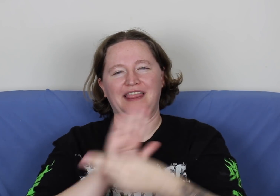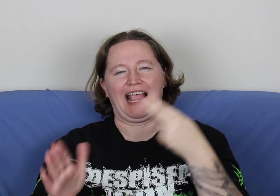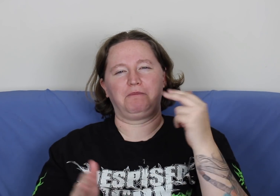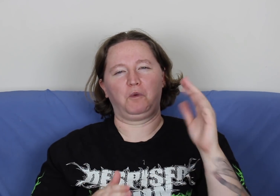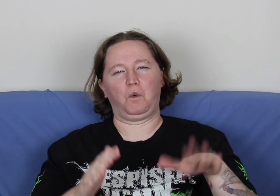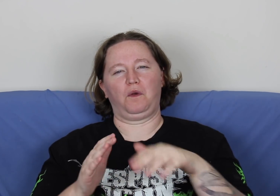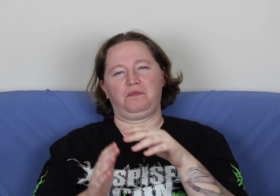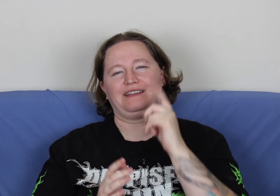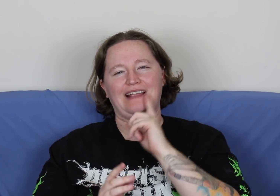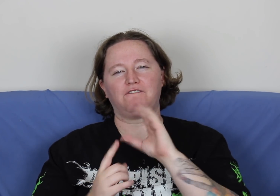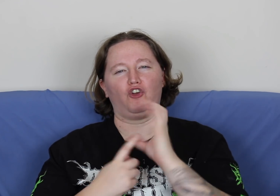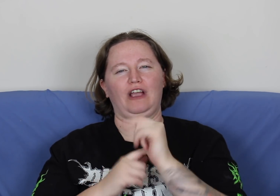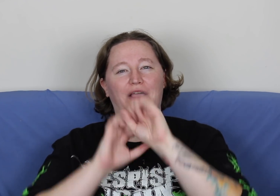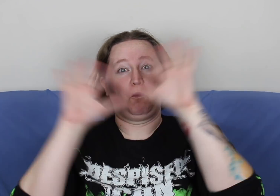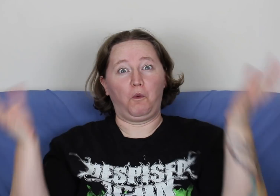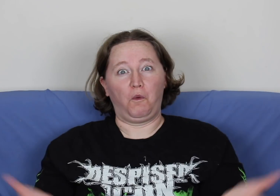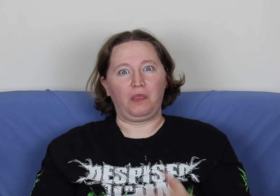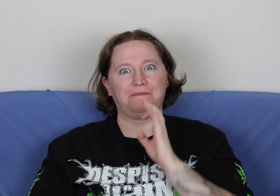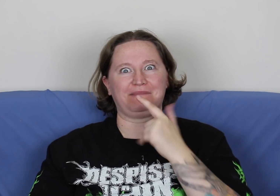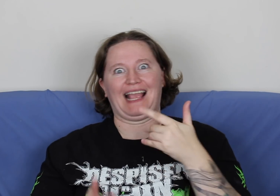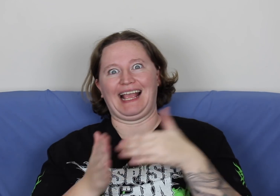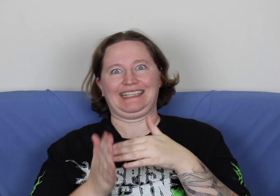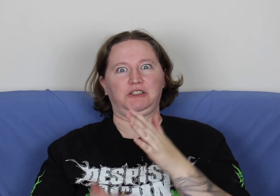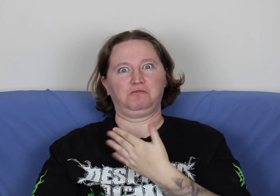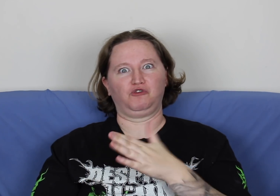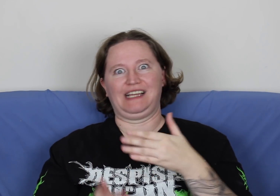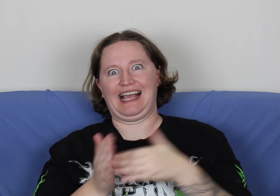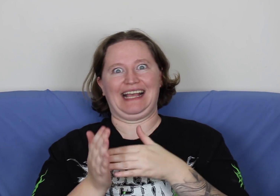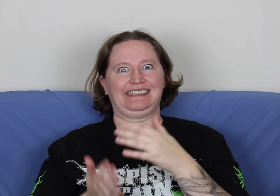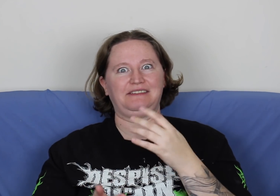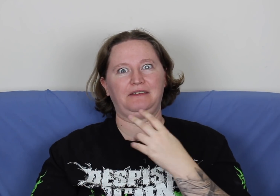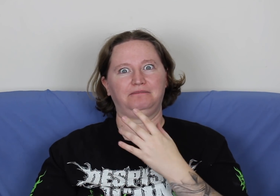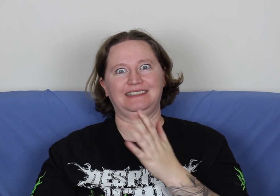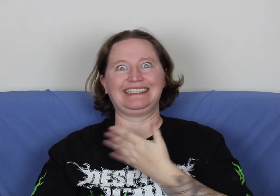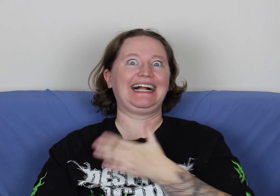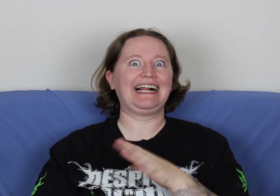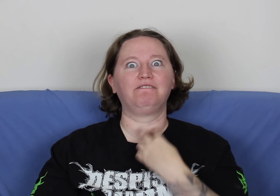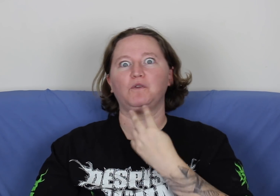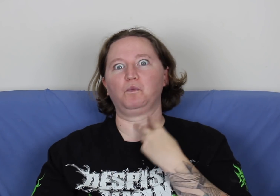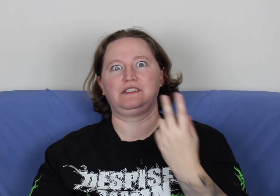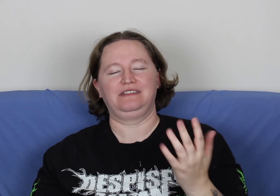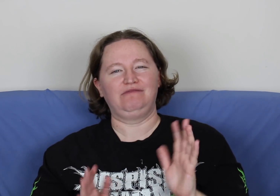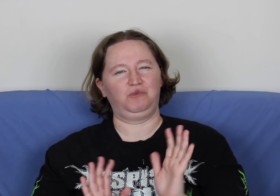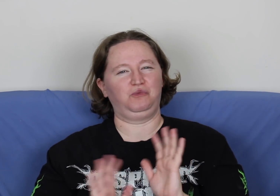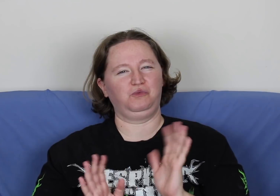bit far, labeling the entire deaf community as a whole being against music and being against singing and using